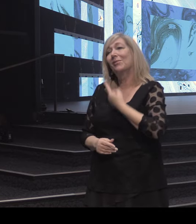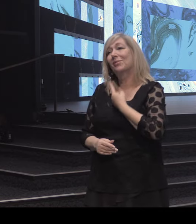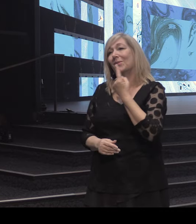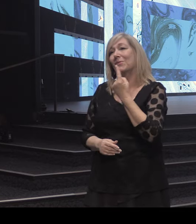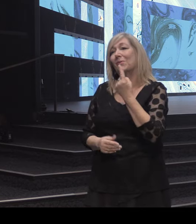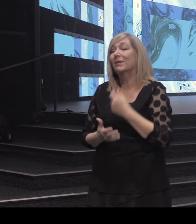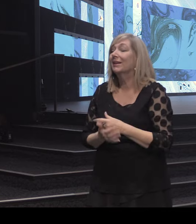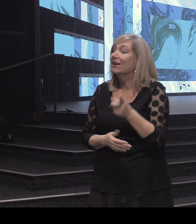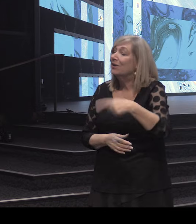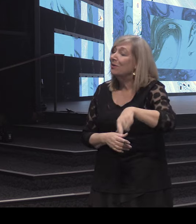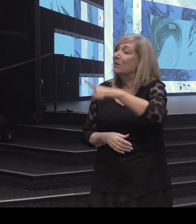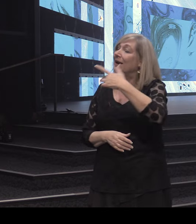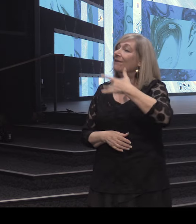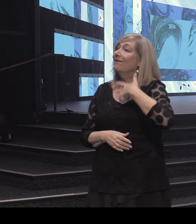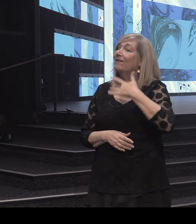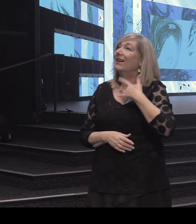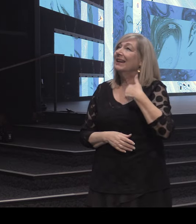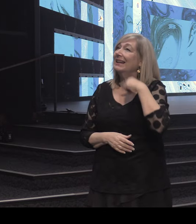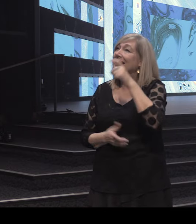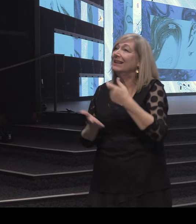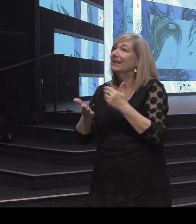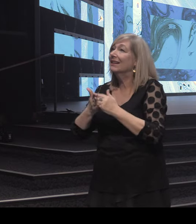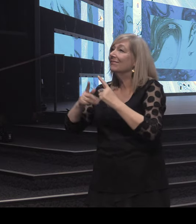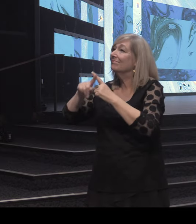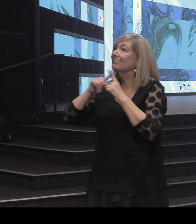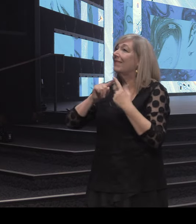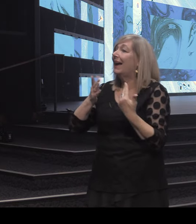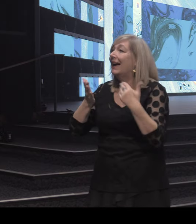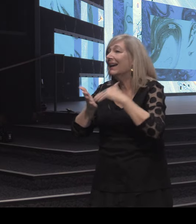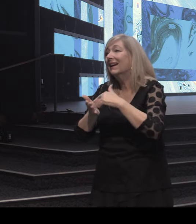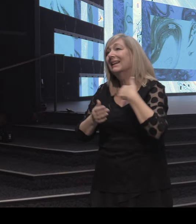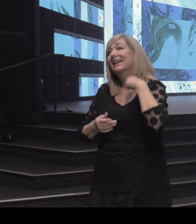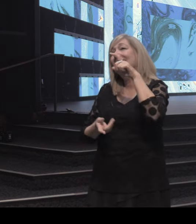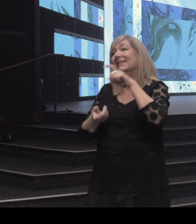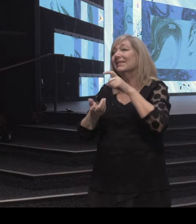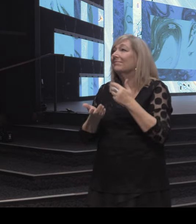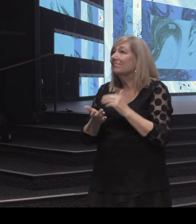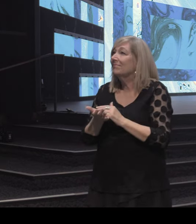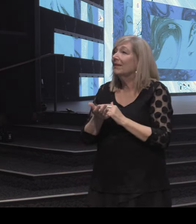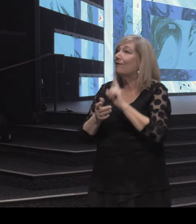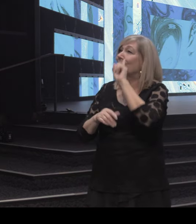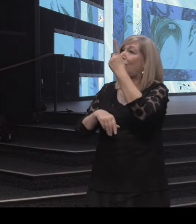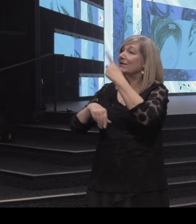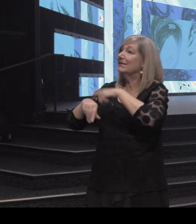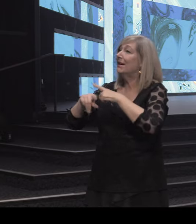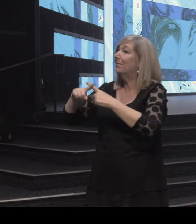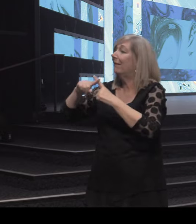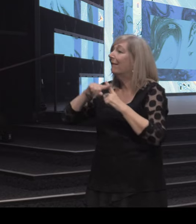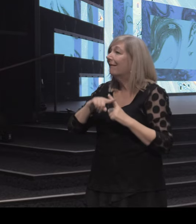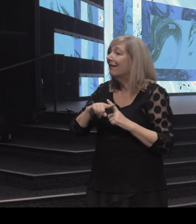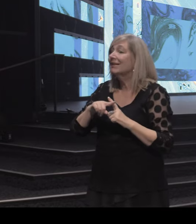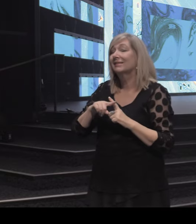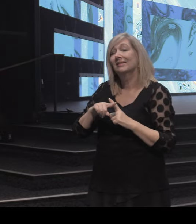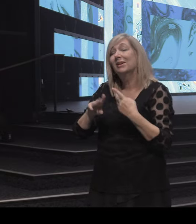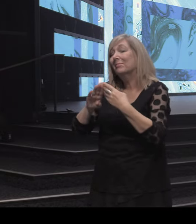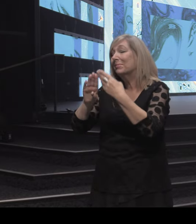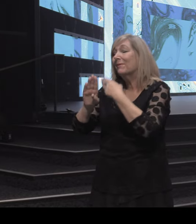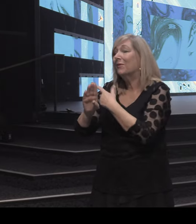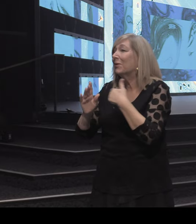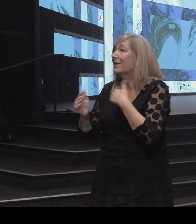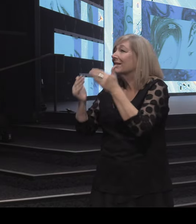Now, if you feel in your heart, I need to make that recommitment, or I need to make that commitment for the very first time, I need to, before I